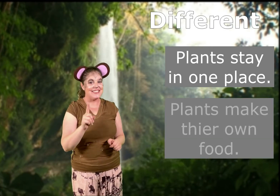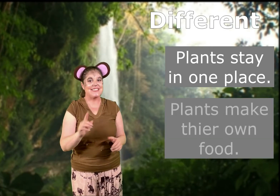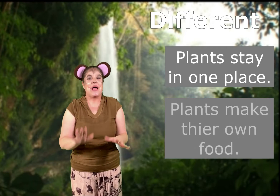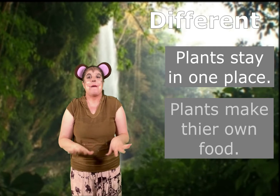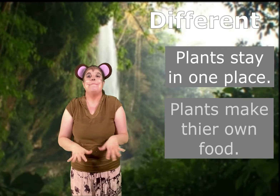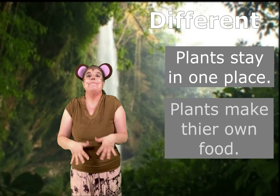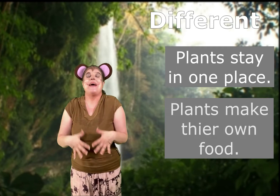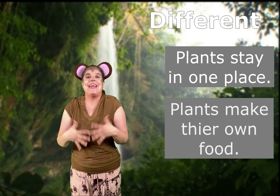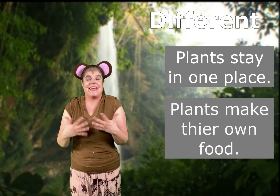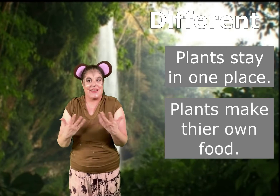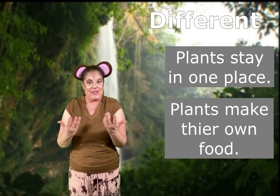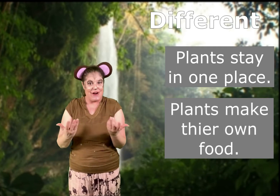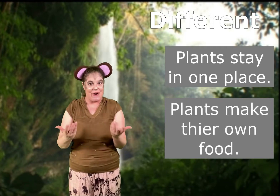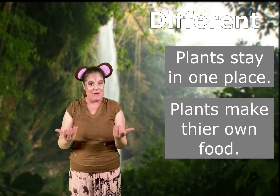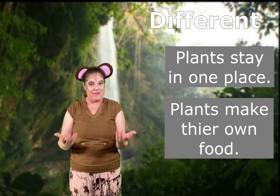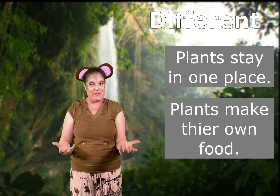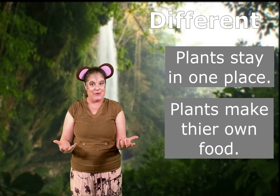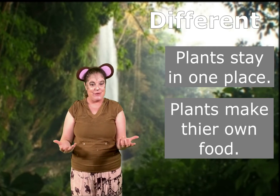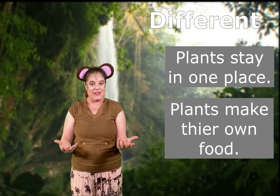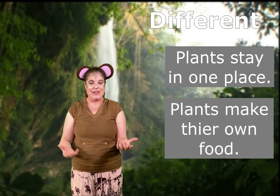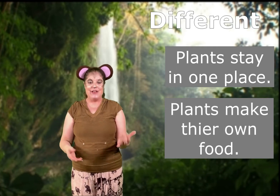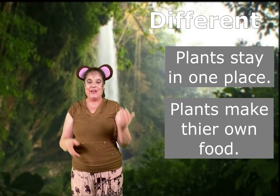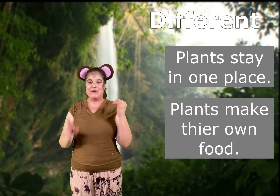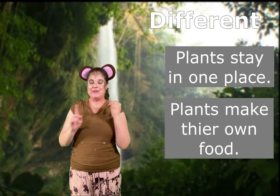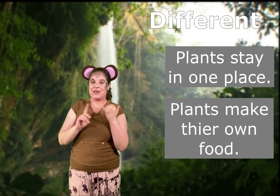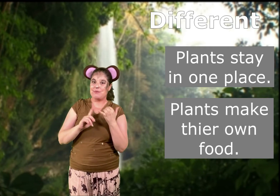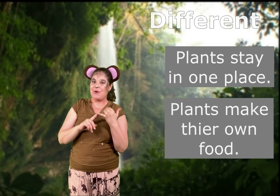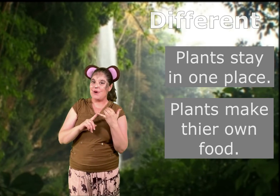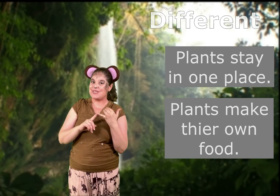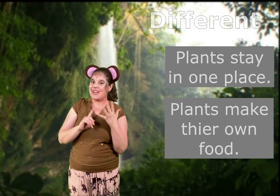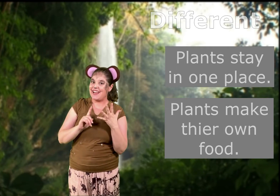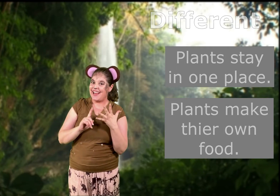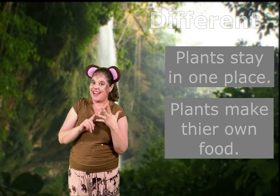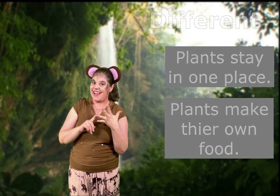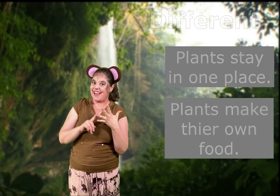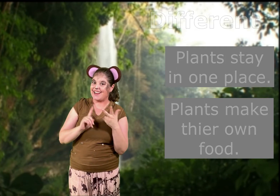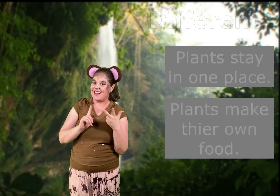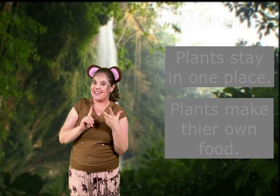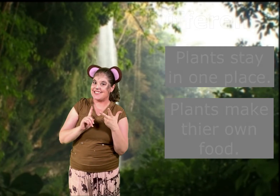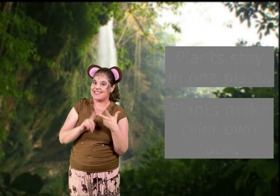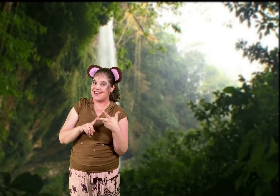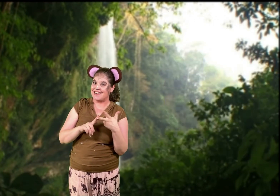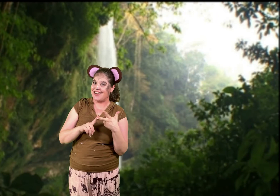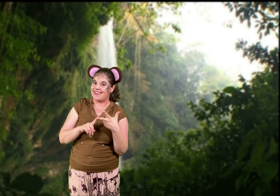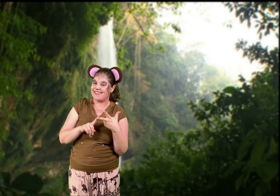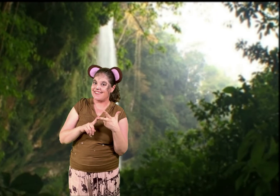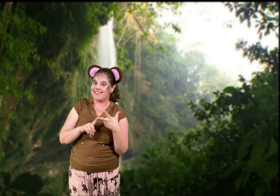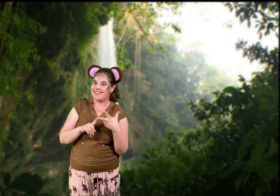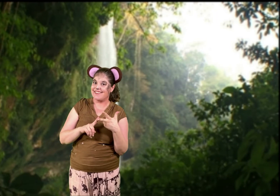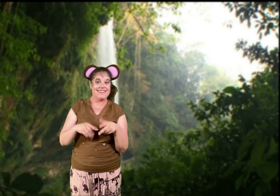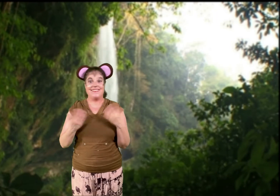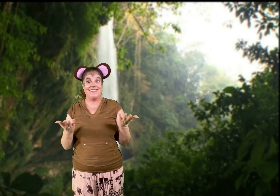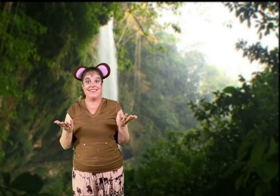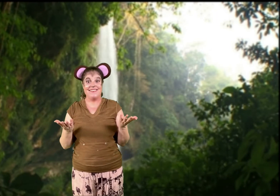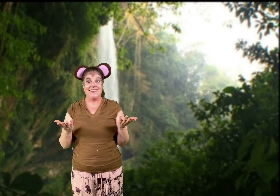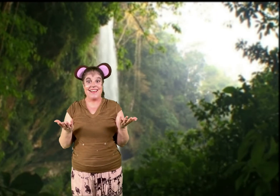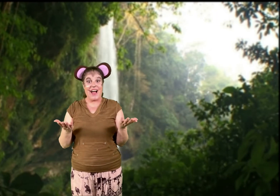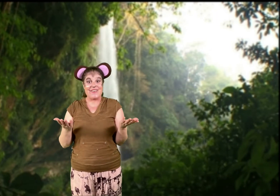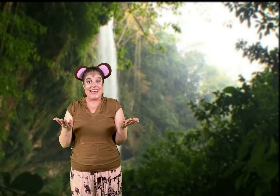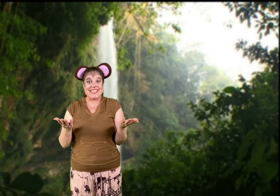Plants make their own food using water, air, and sunlight. How great is